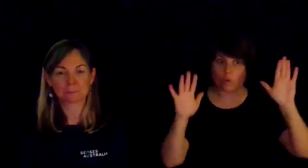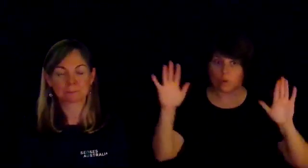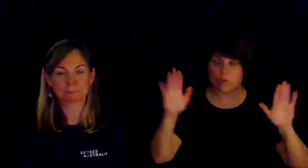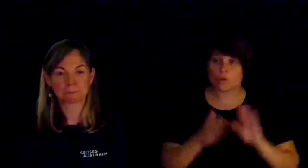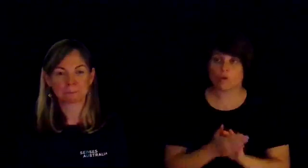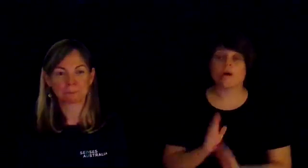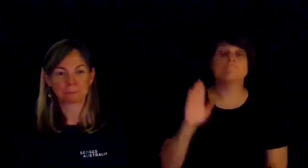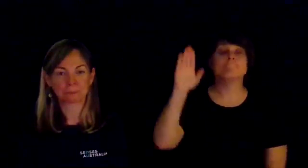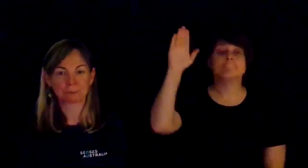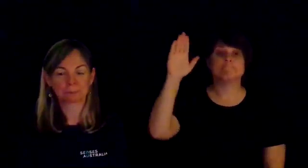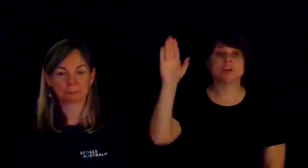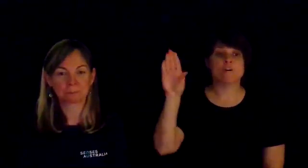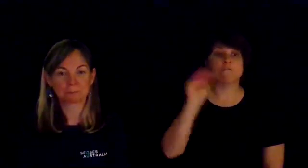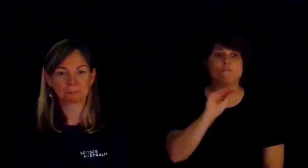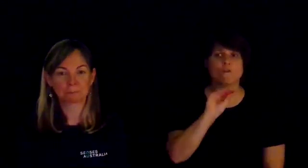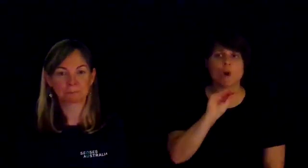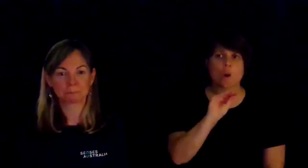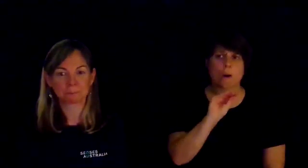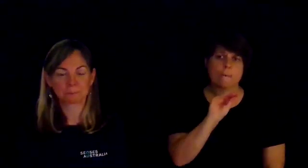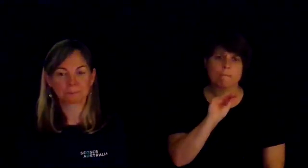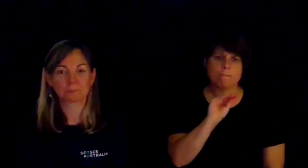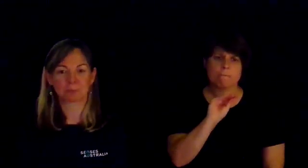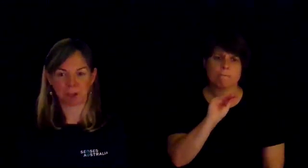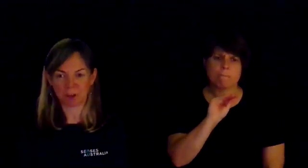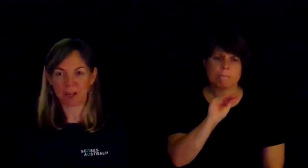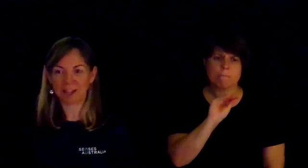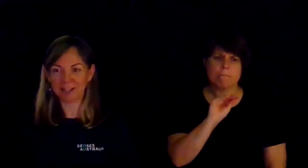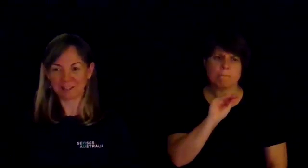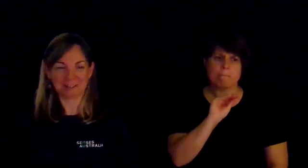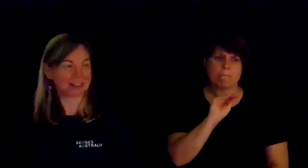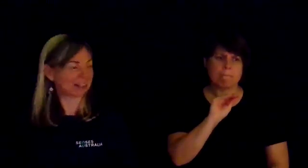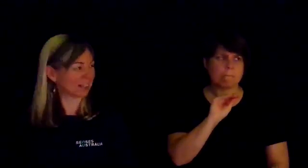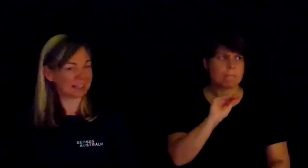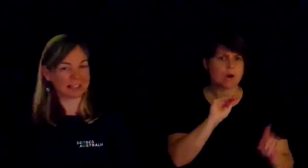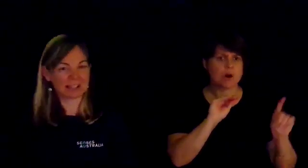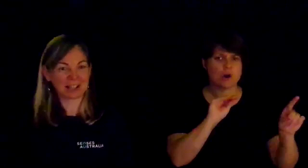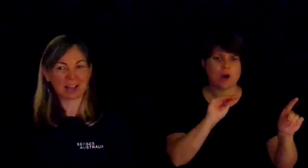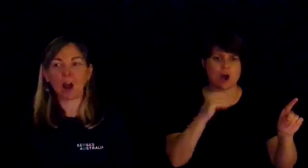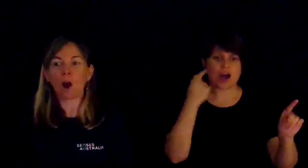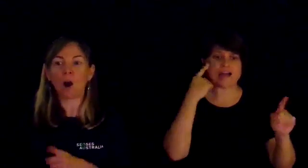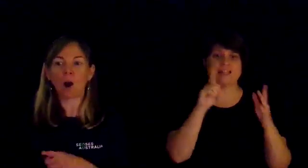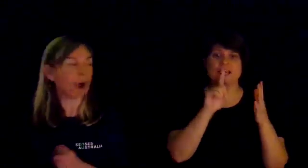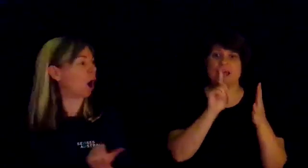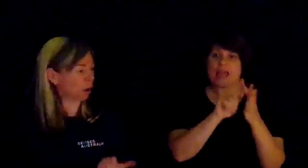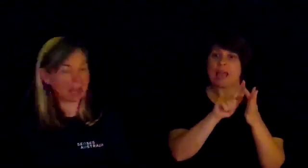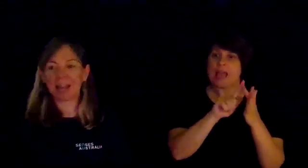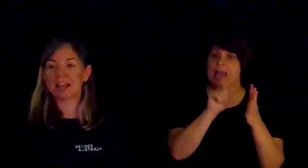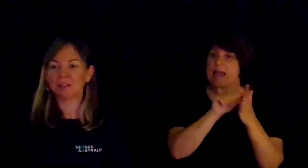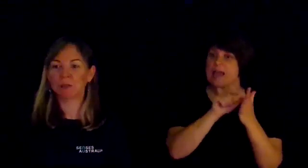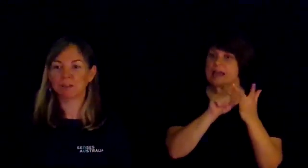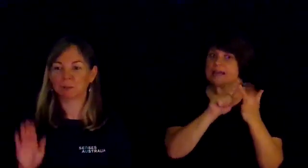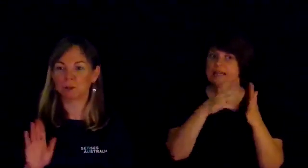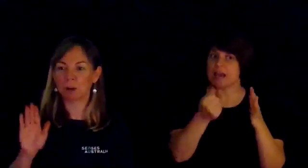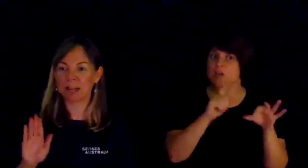up from Ubuntu Studio. Okay. I think Eddie had a question before as well. Oh,